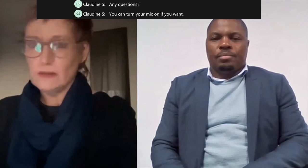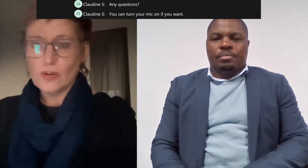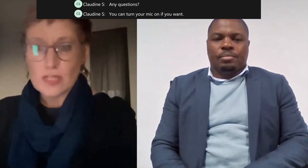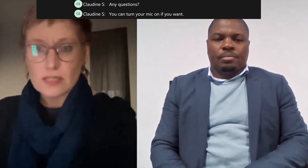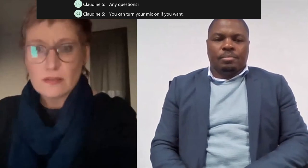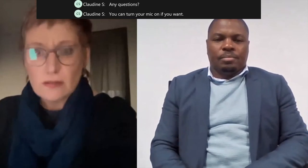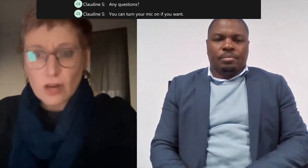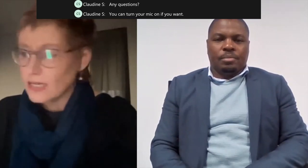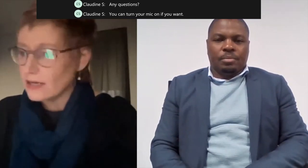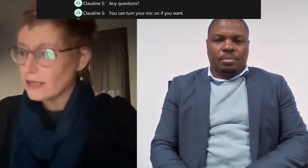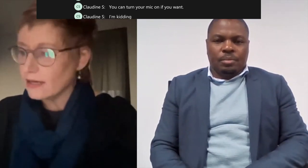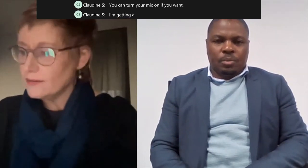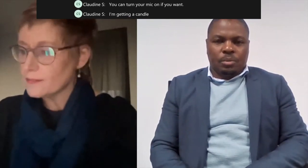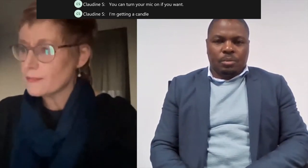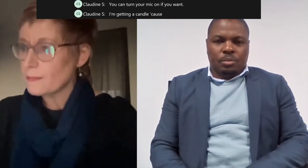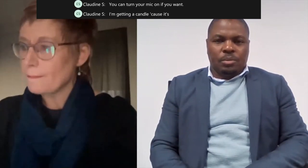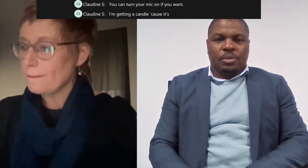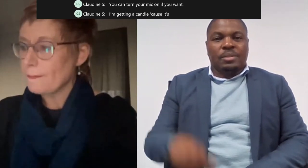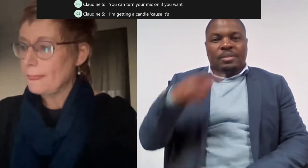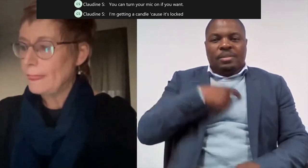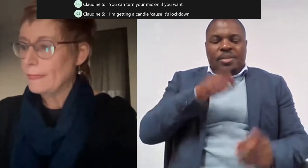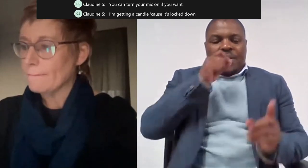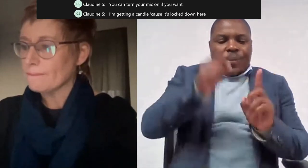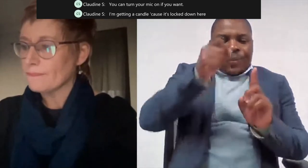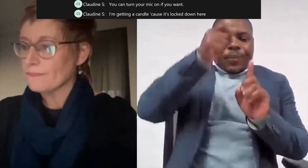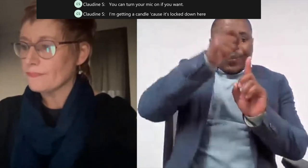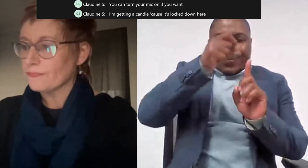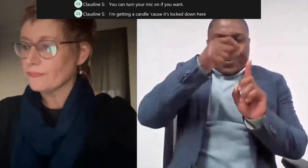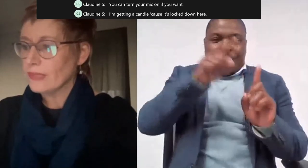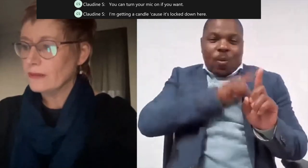a candle because it's lockdown here.